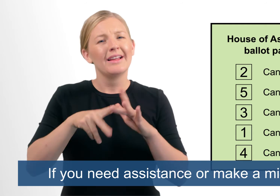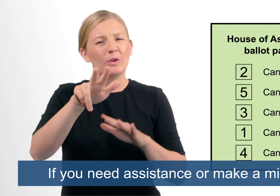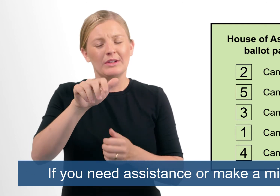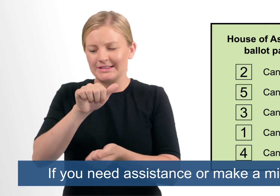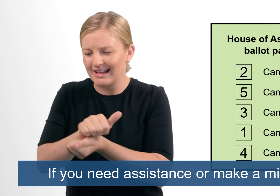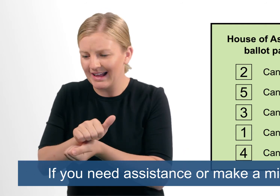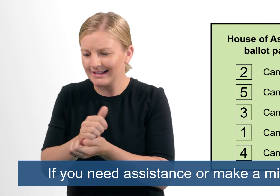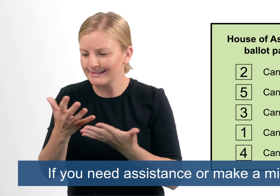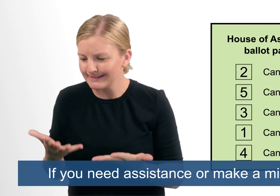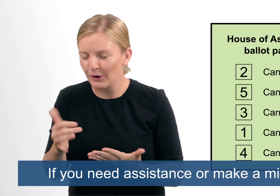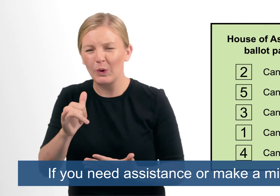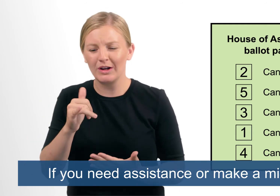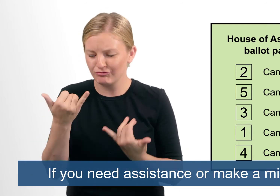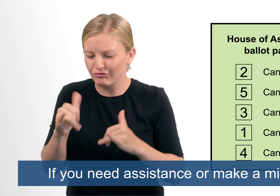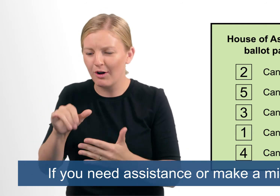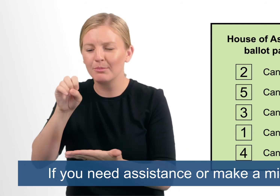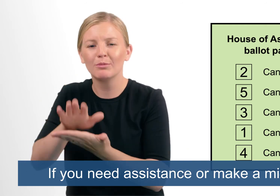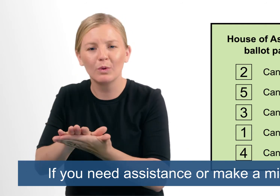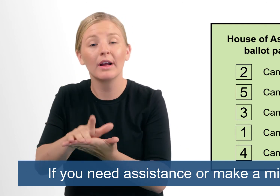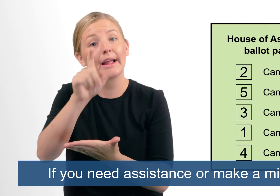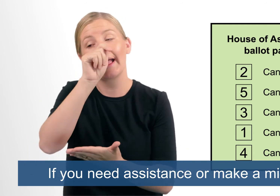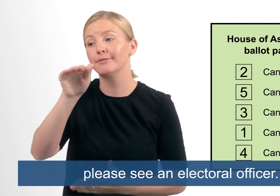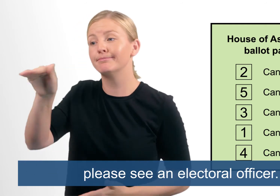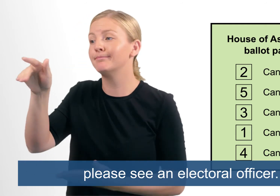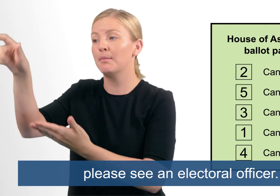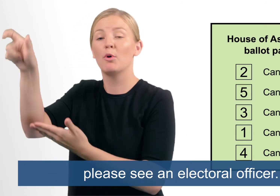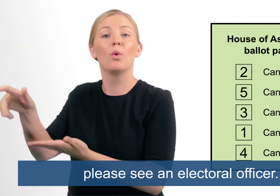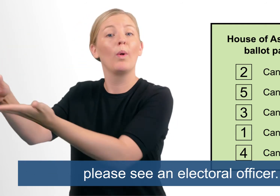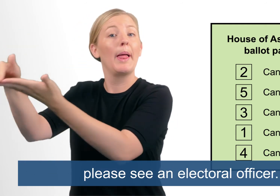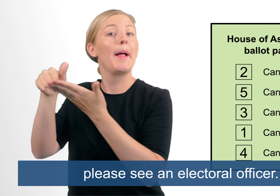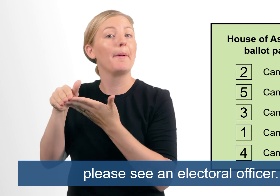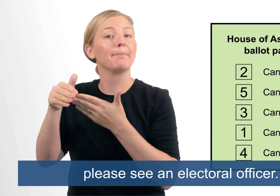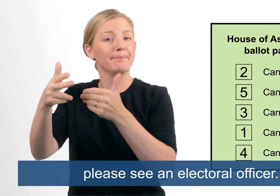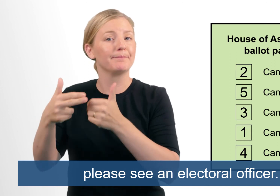If you need assistance or make a mistake, please see an electoral officer.